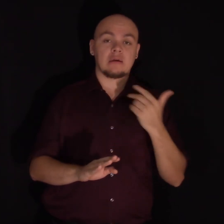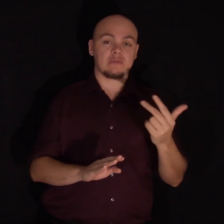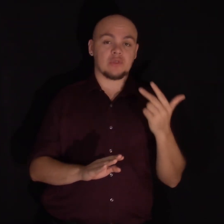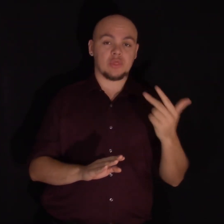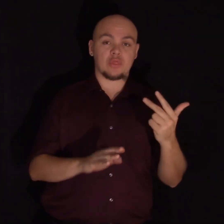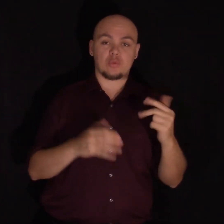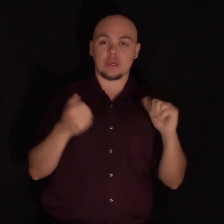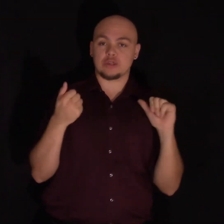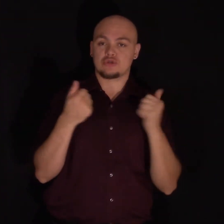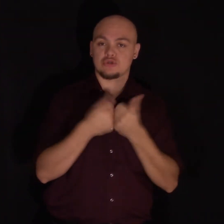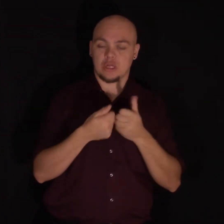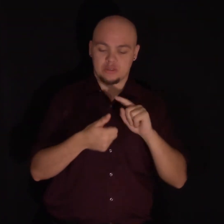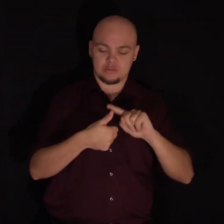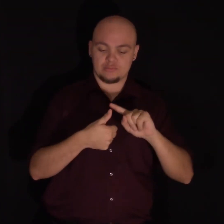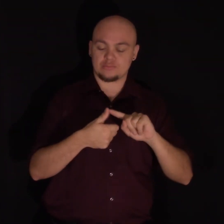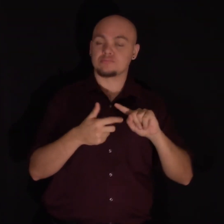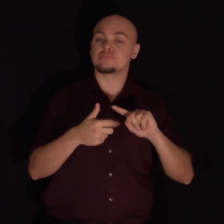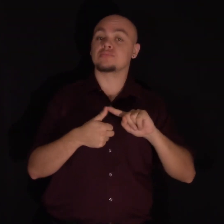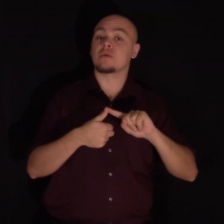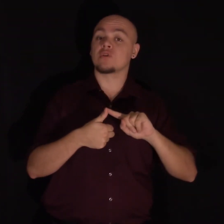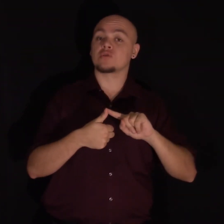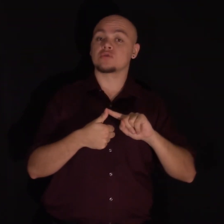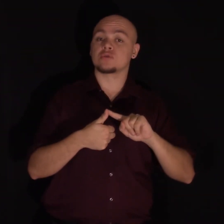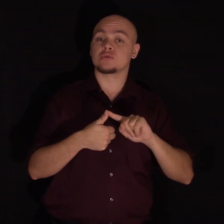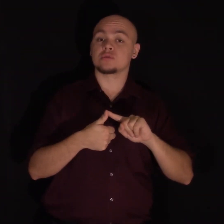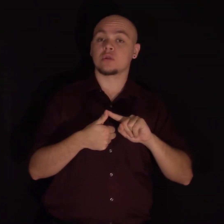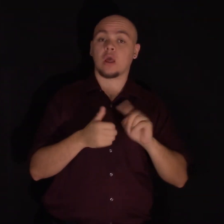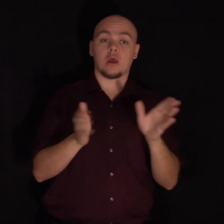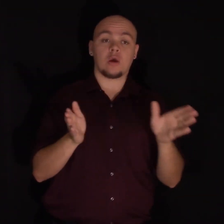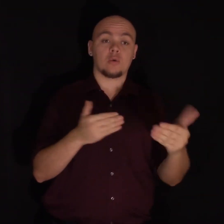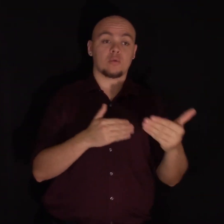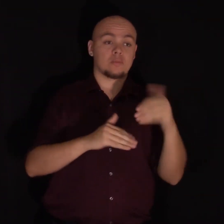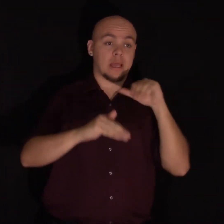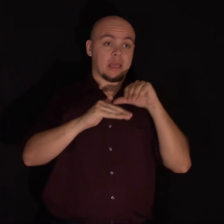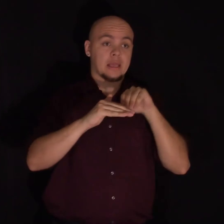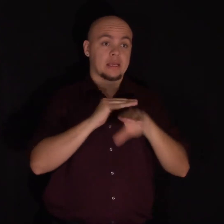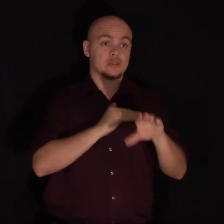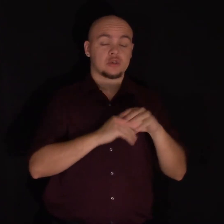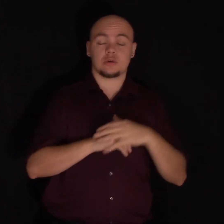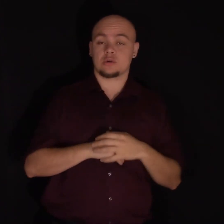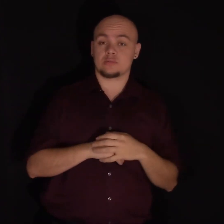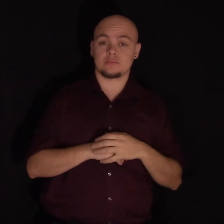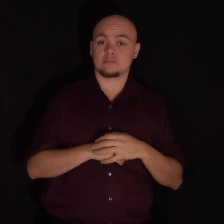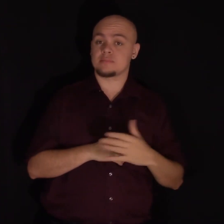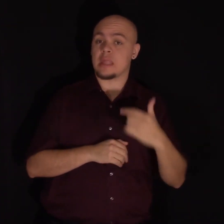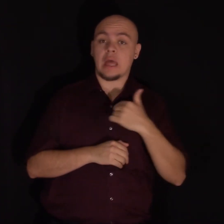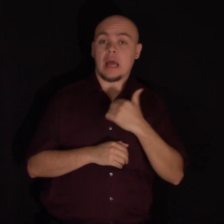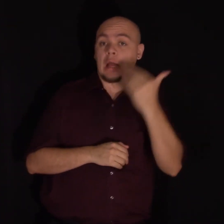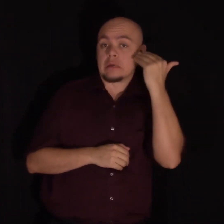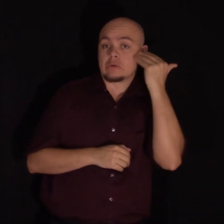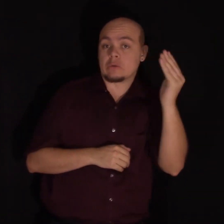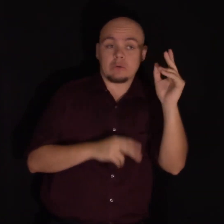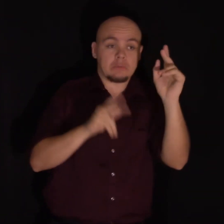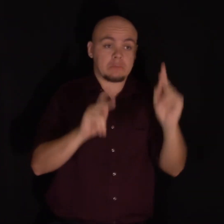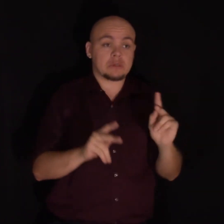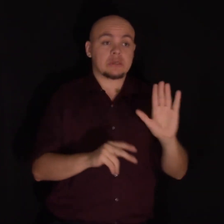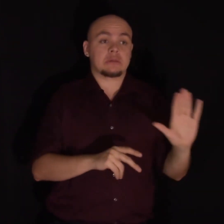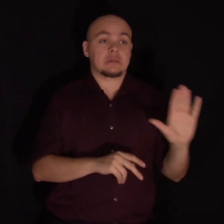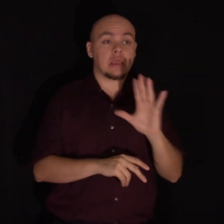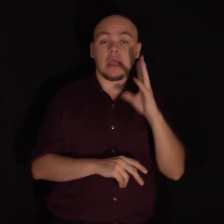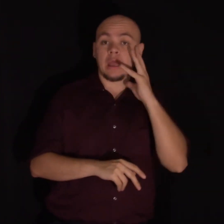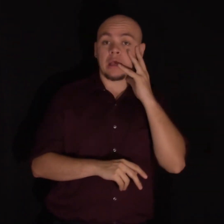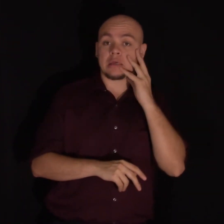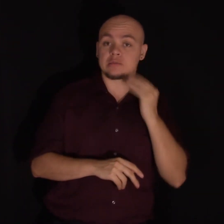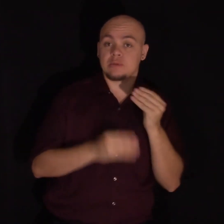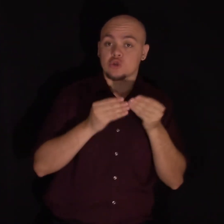meet. First, when I walk into a room like this, I never know if someone there has experienced